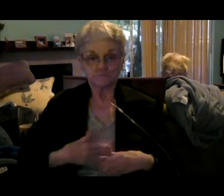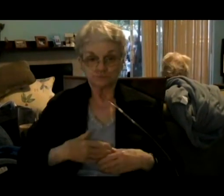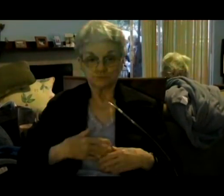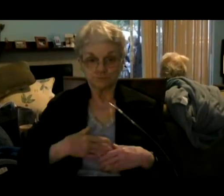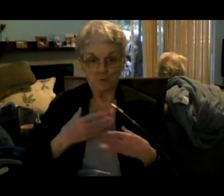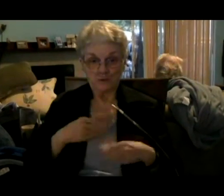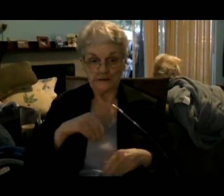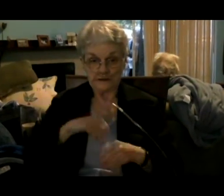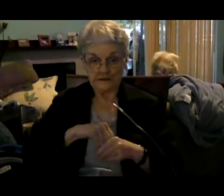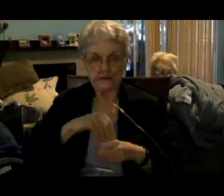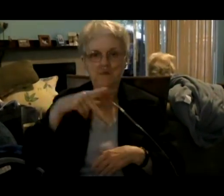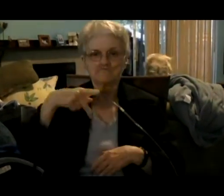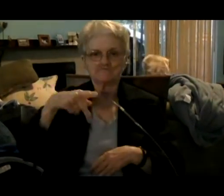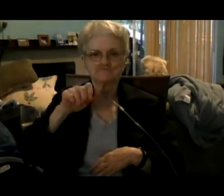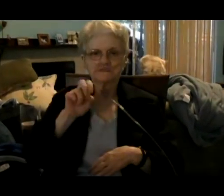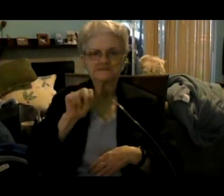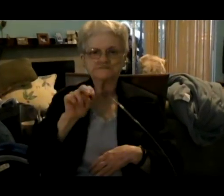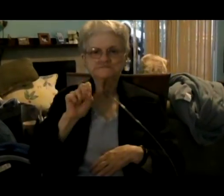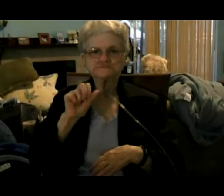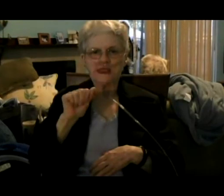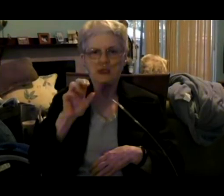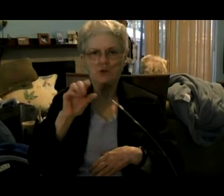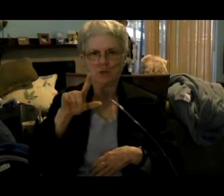Like I said, I was born in Pensacola,